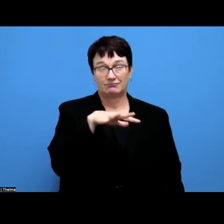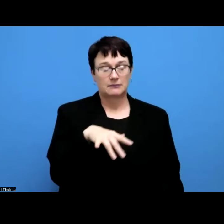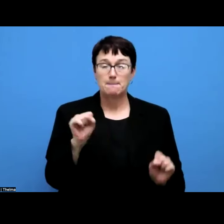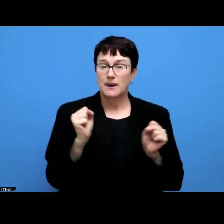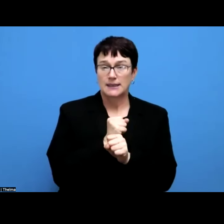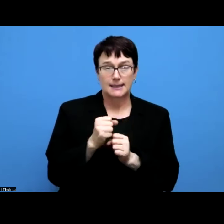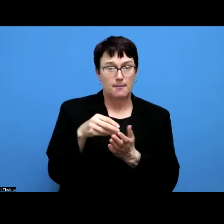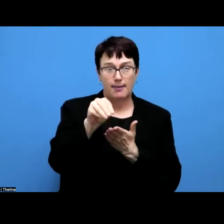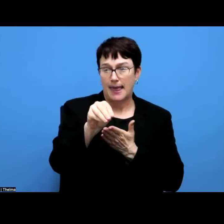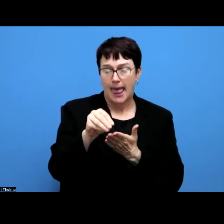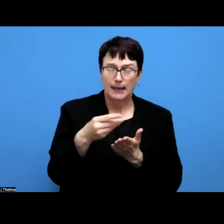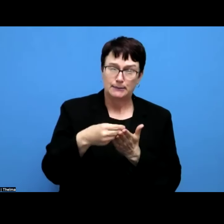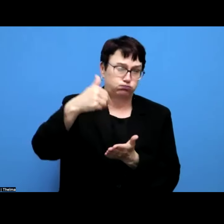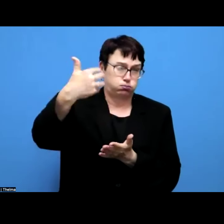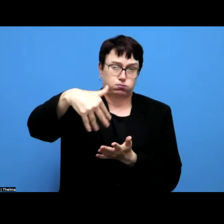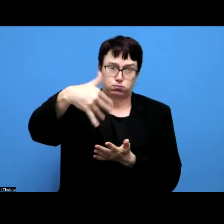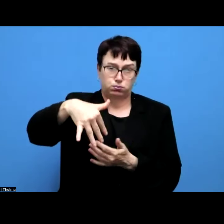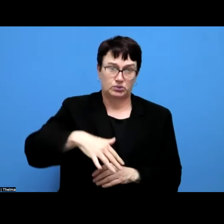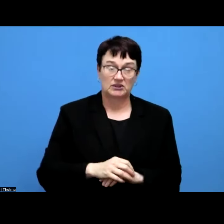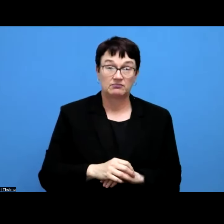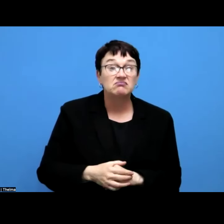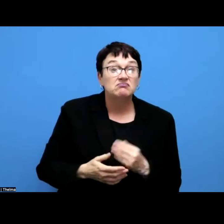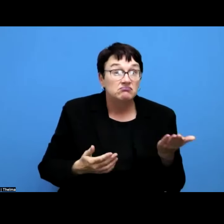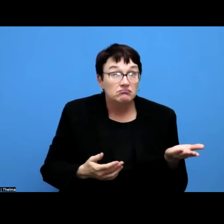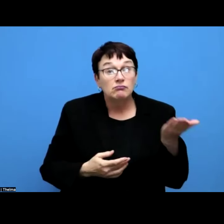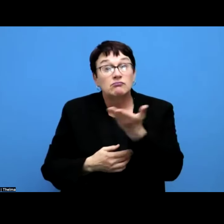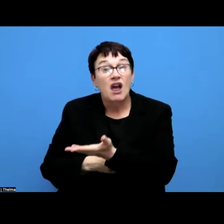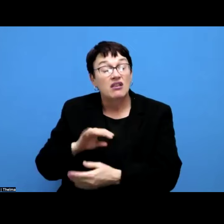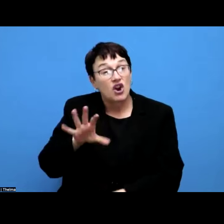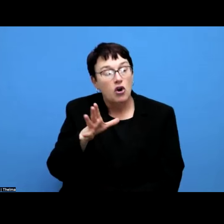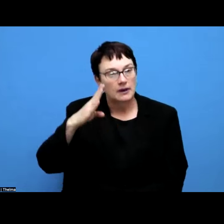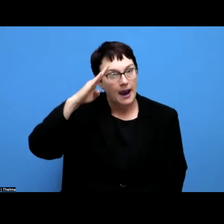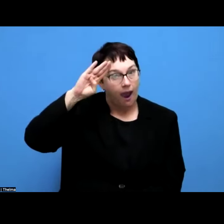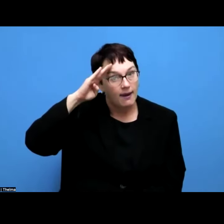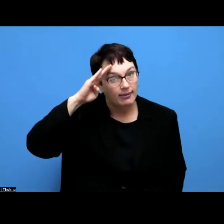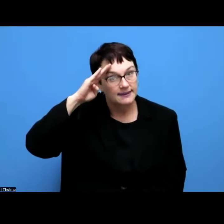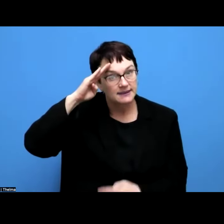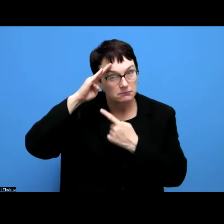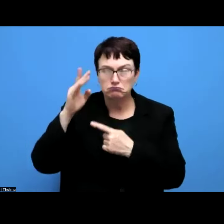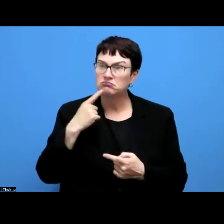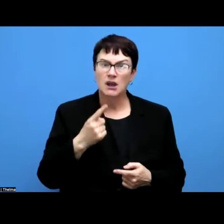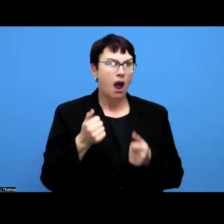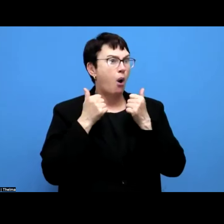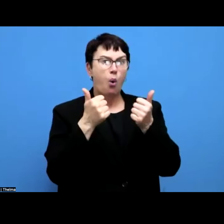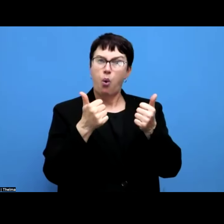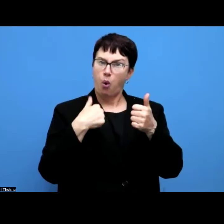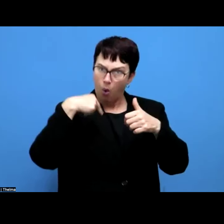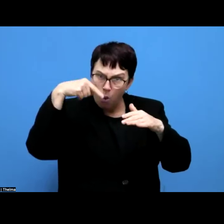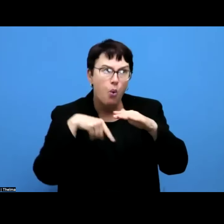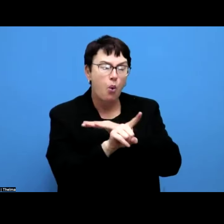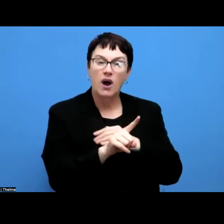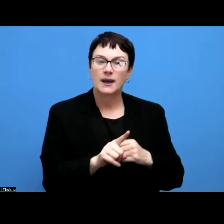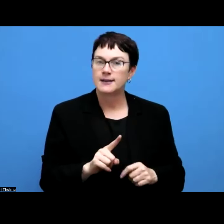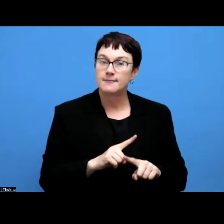told us, we can access all services as a medical card holder, but waiting lists can take